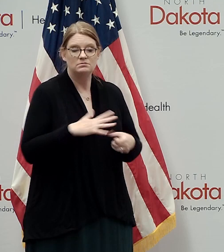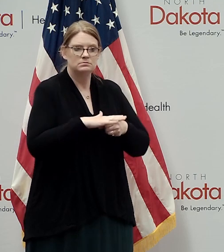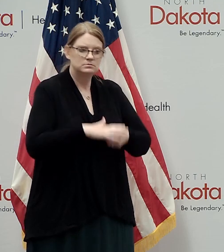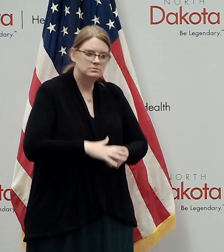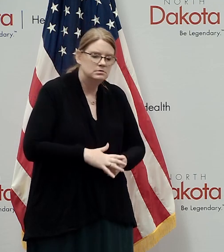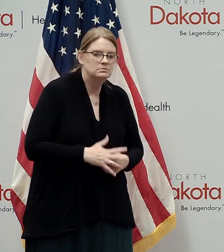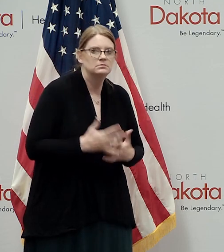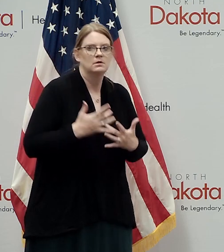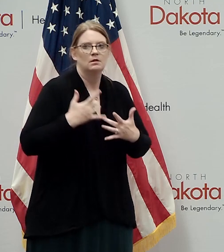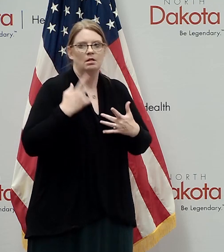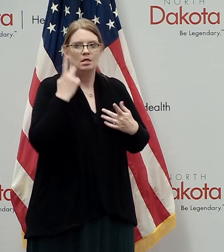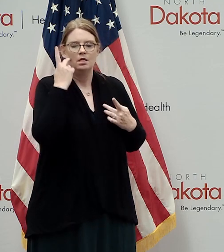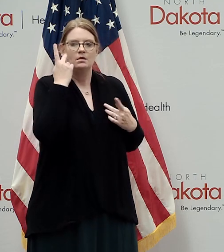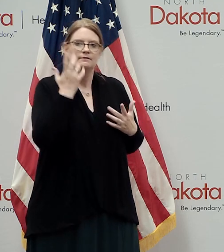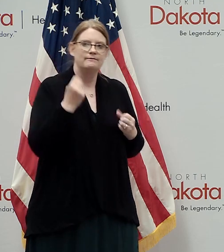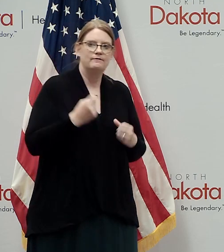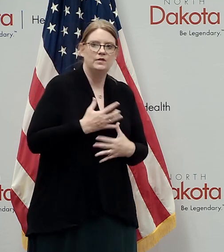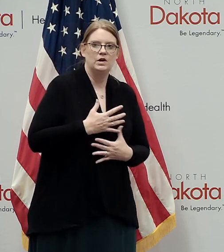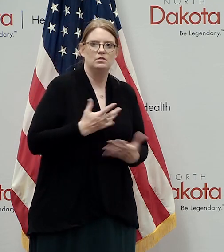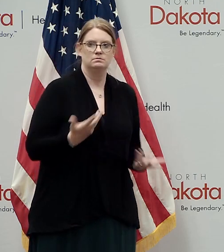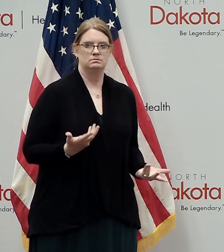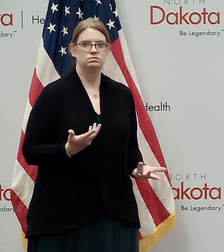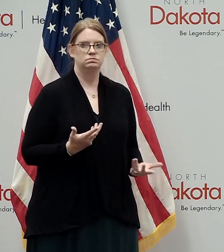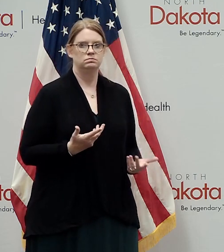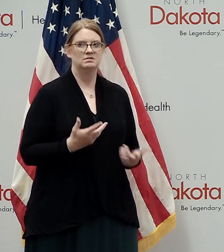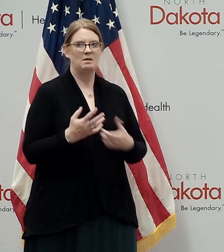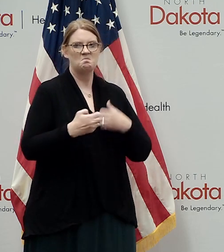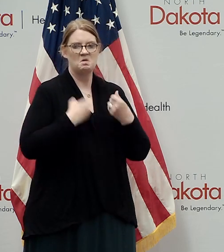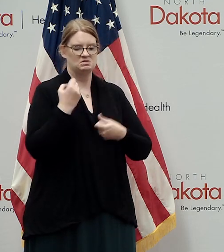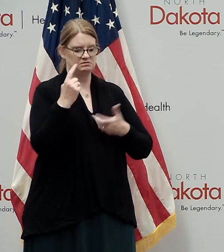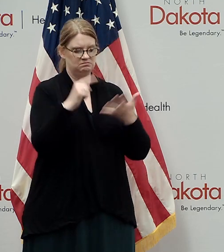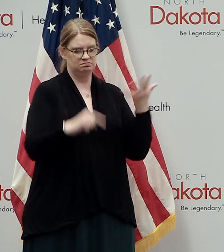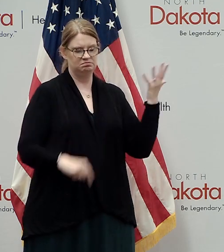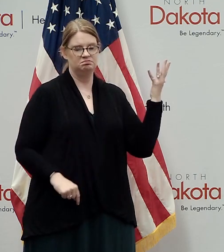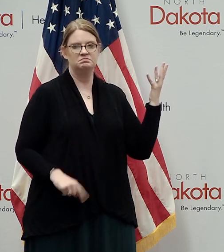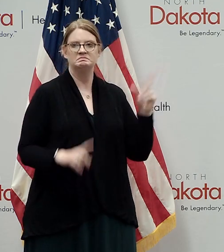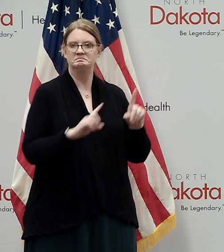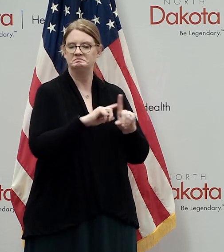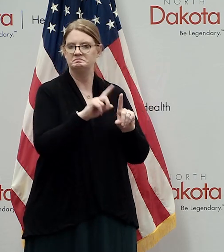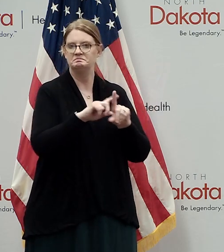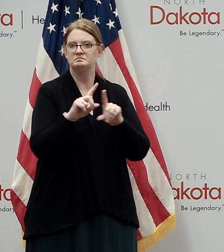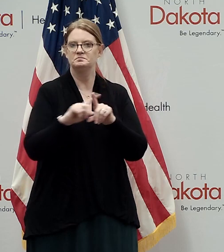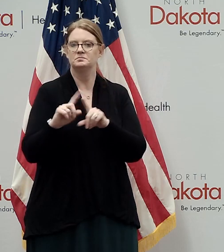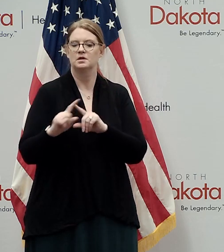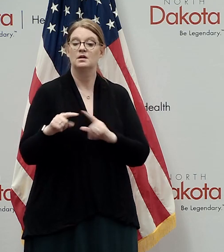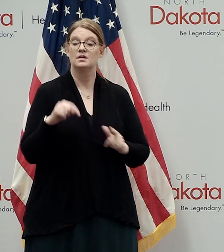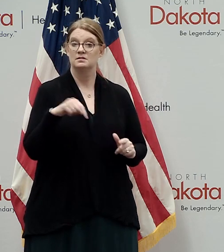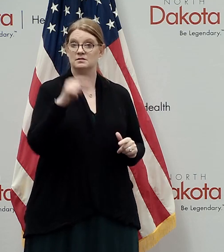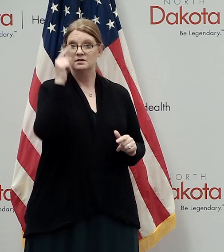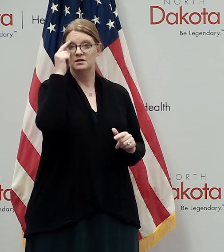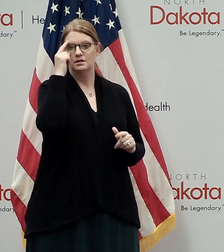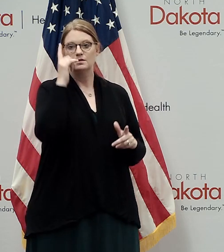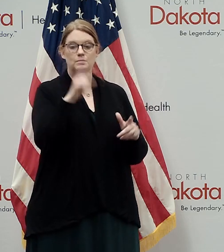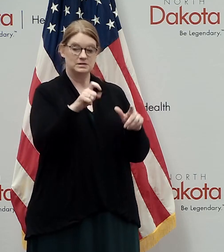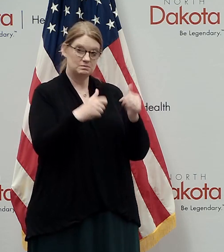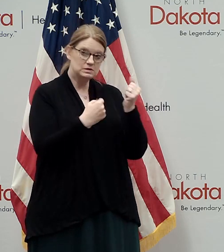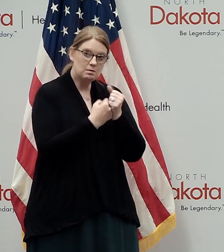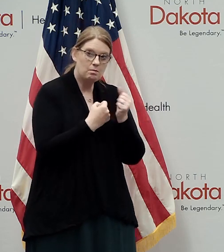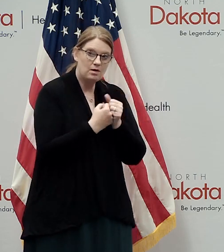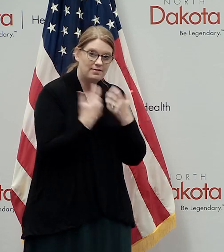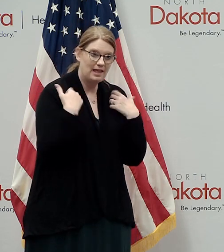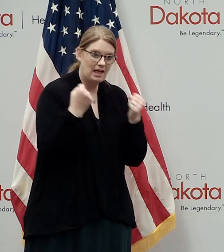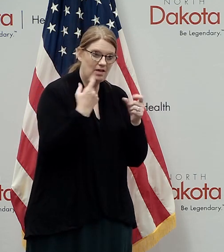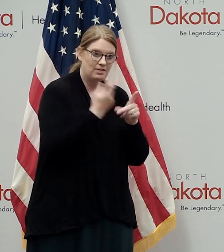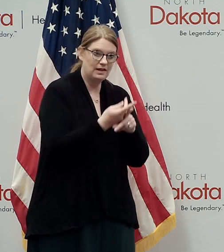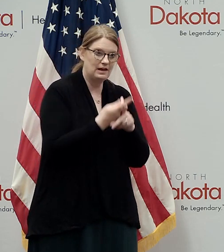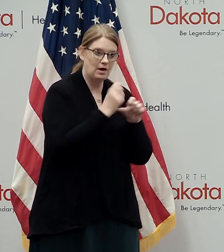and sadness and other strong emotions. But during this pandemic, it's critical that we support the healthcare workers that are supporting